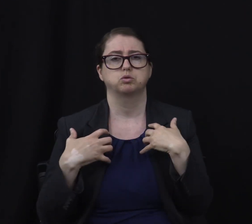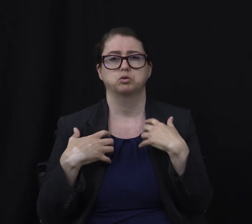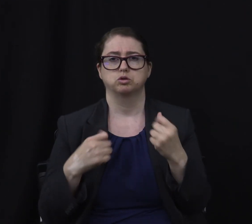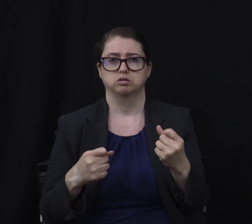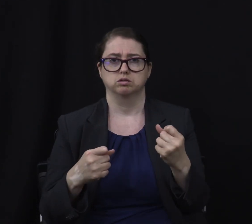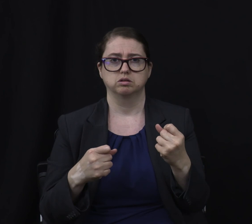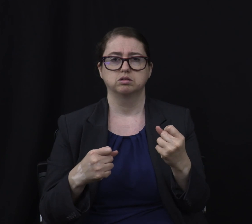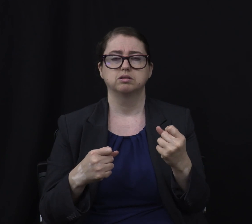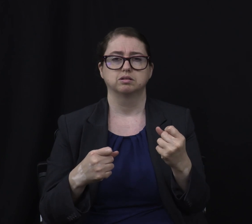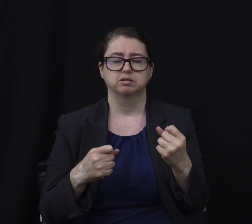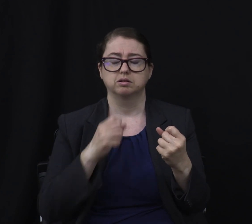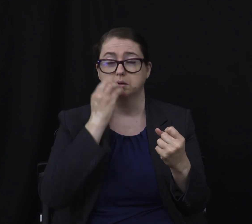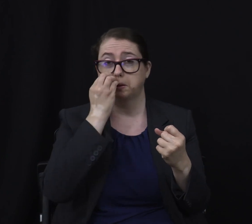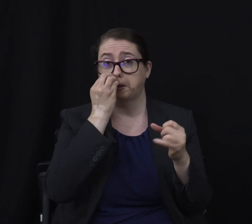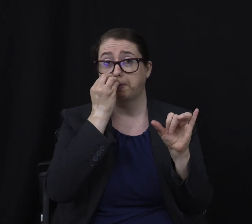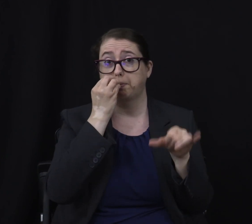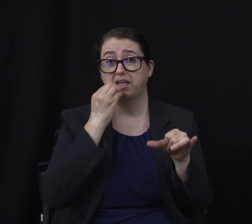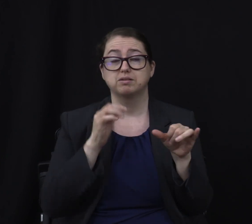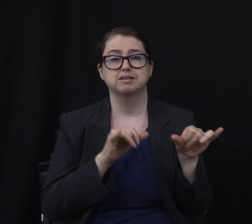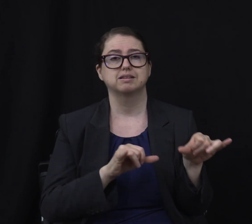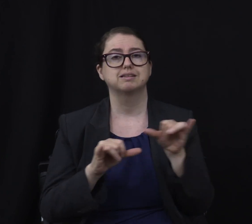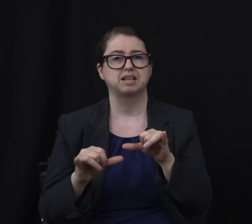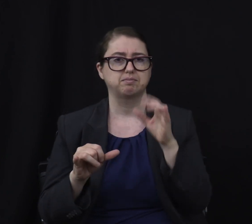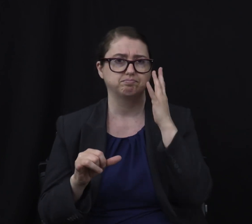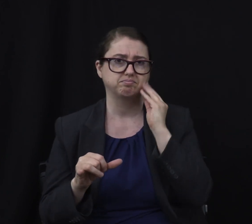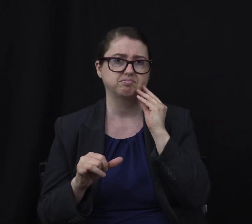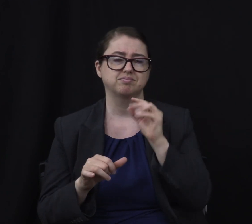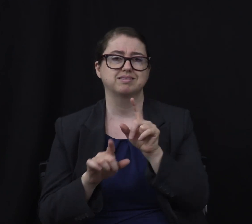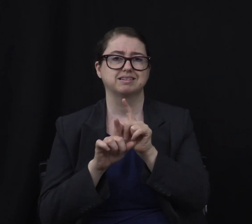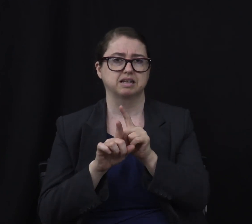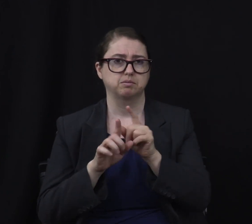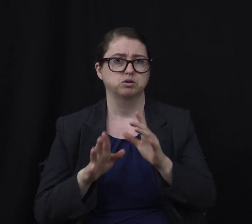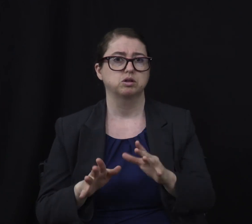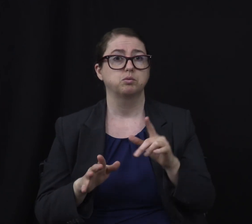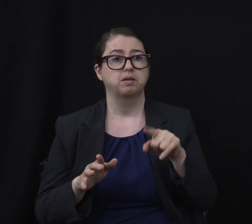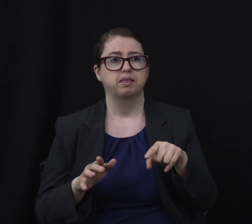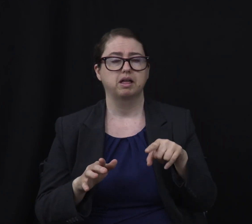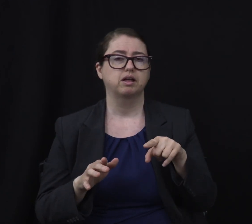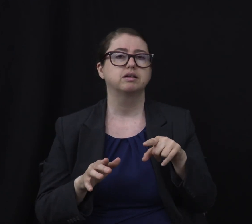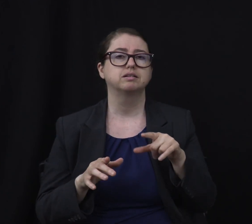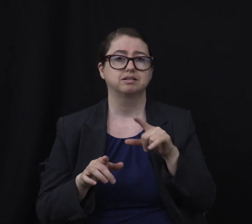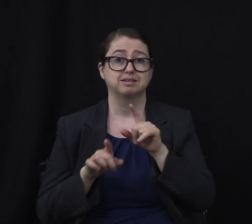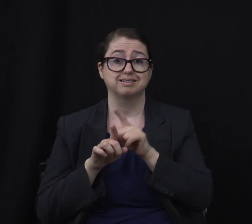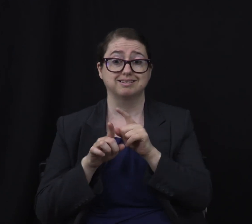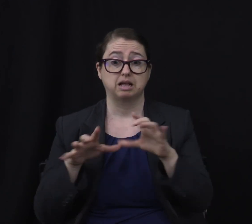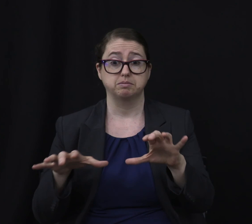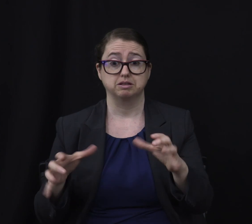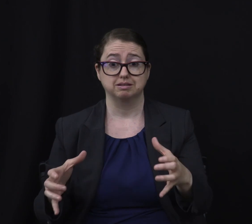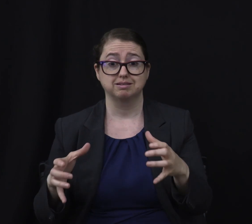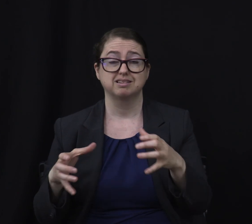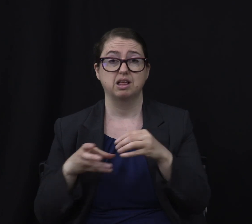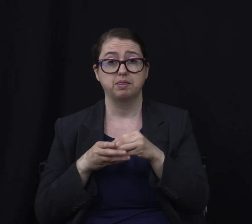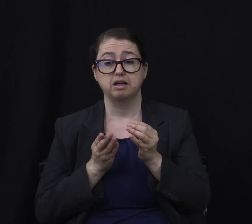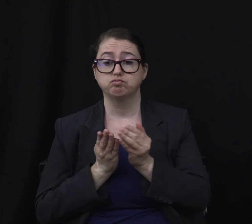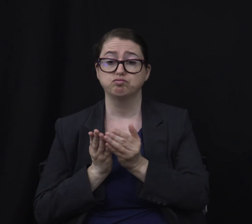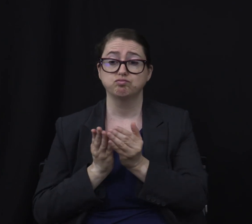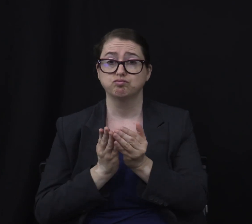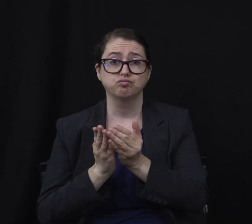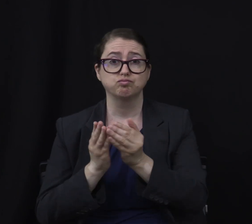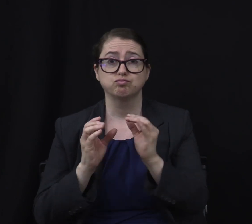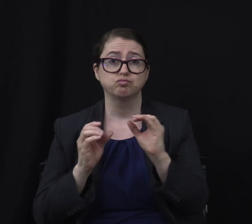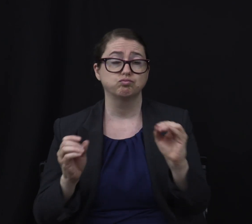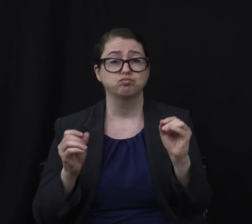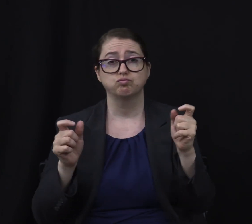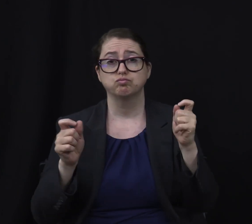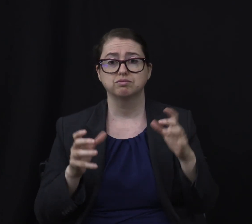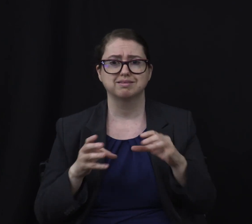same experience of the disciples, by the way, when they were wandering aimlessly in the sea without their Messiah, without their master, in the darkness